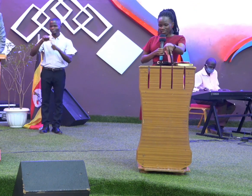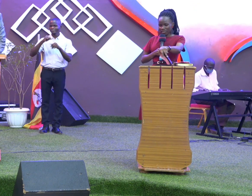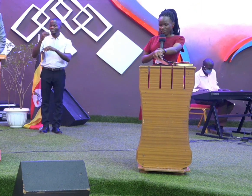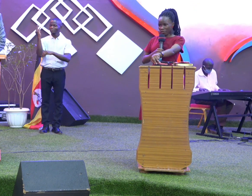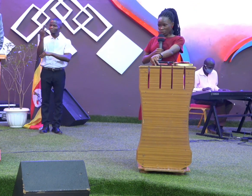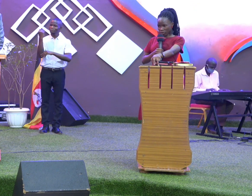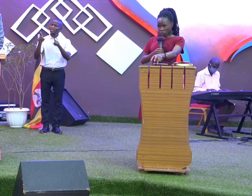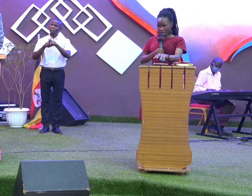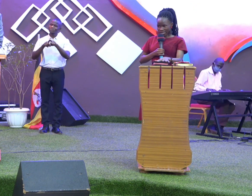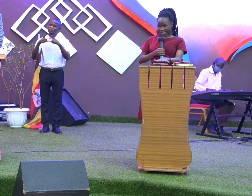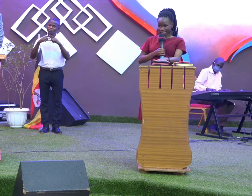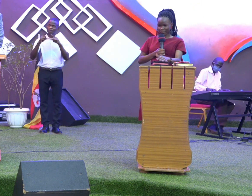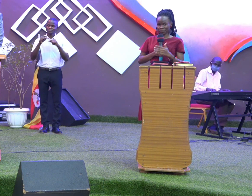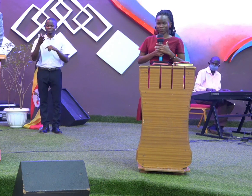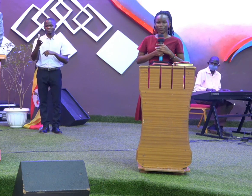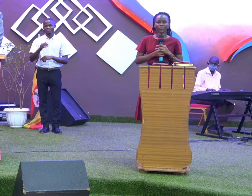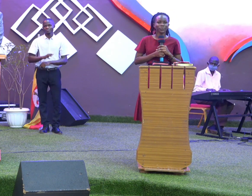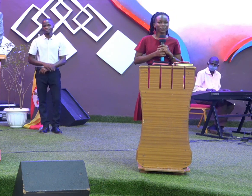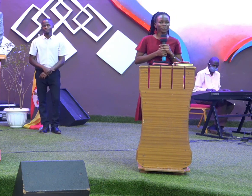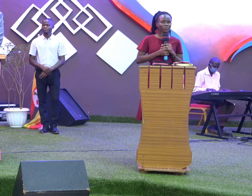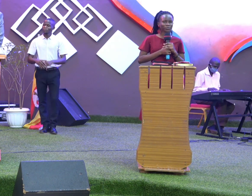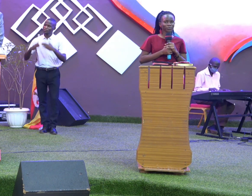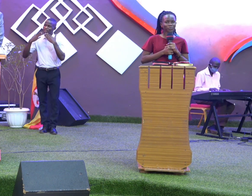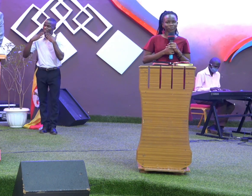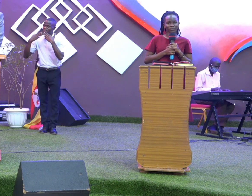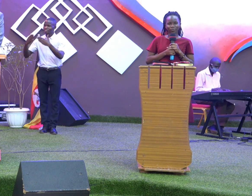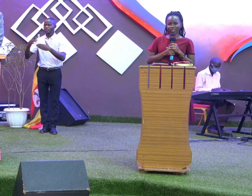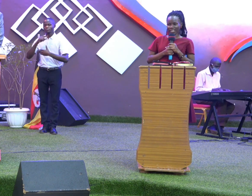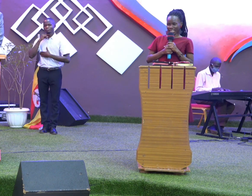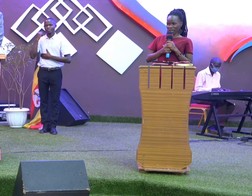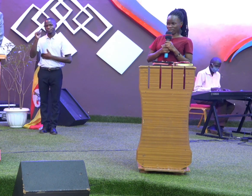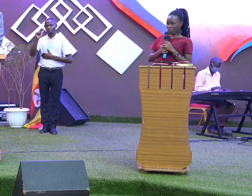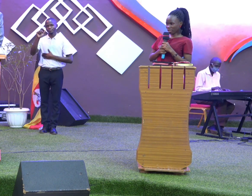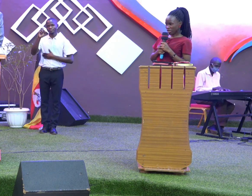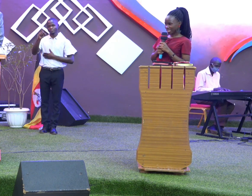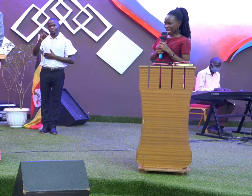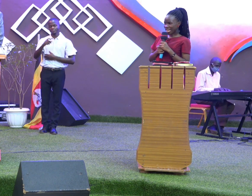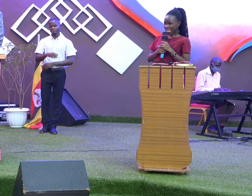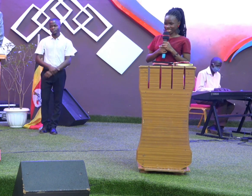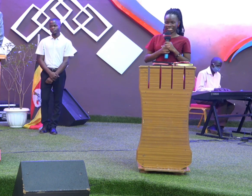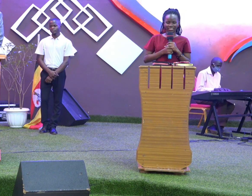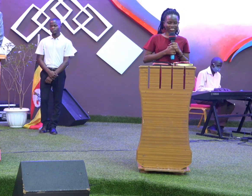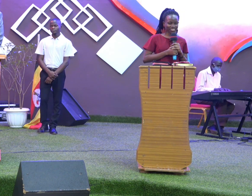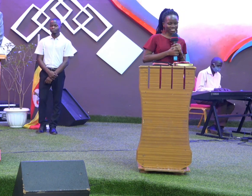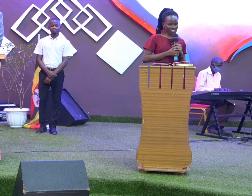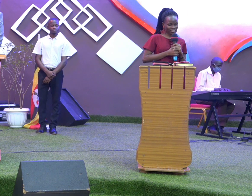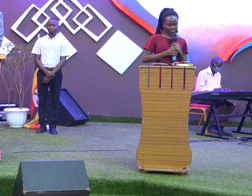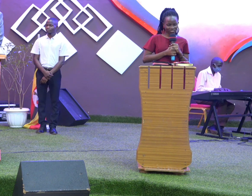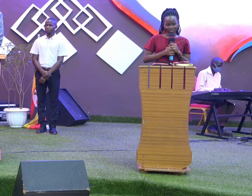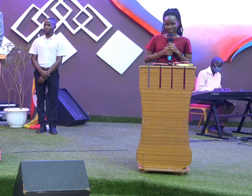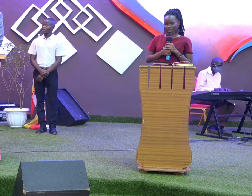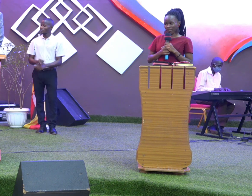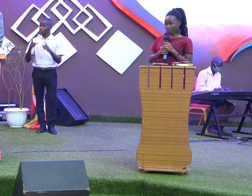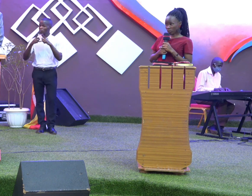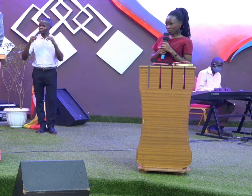olw'ebigambo ebyo. For those words. Tweyanza nnyo Msumba Alex. Thank you so much, Pastor Alex. Ebigambo ebyo